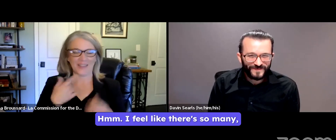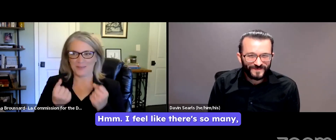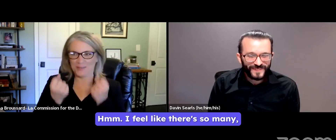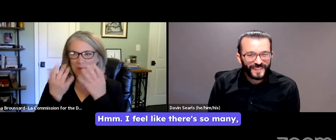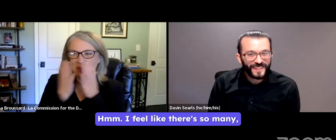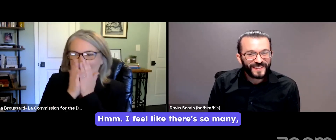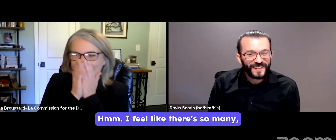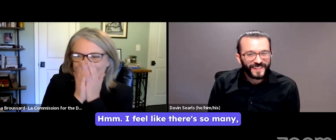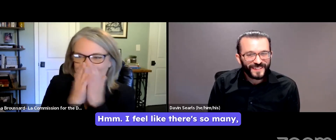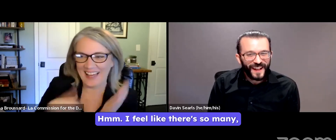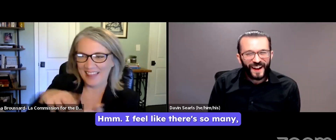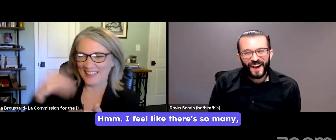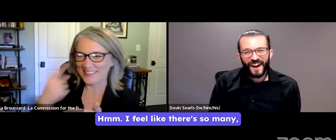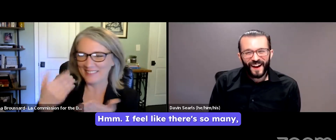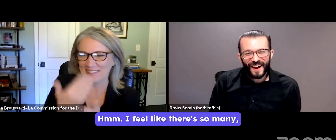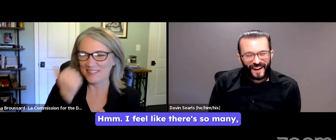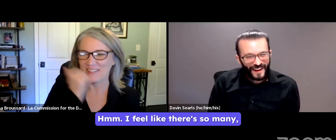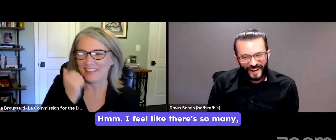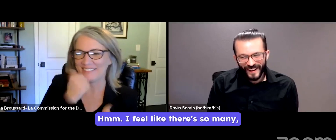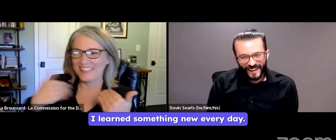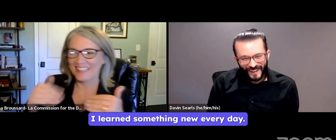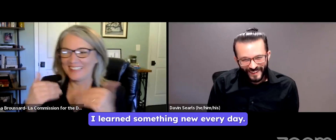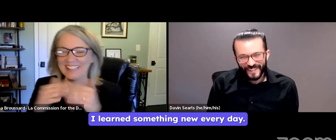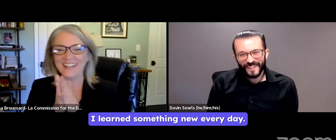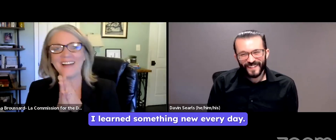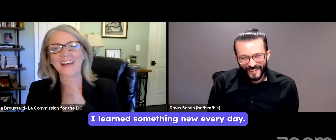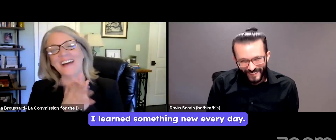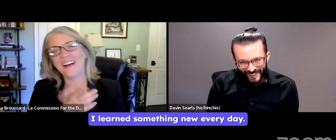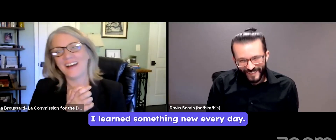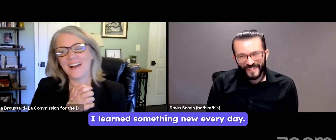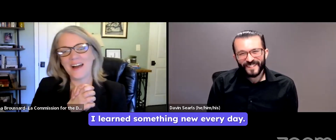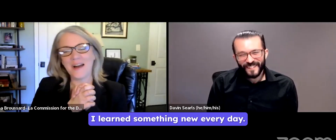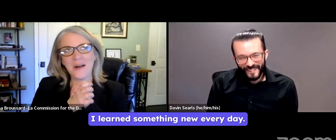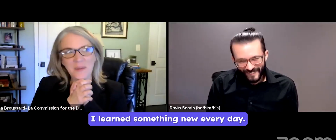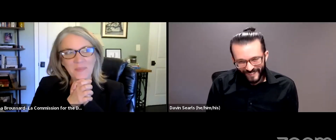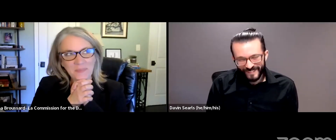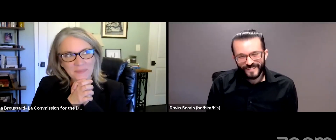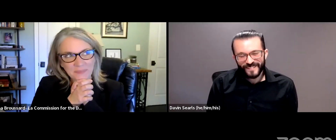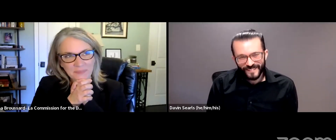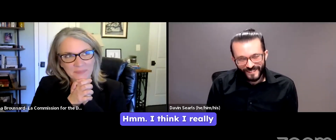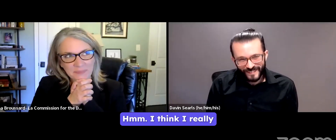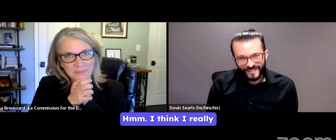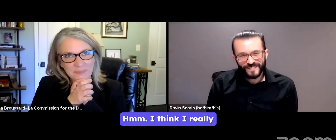Hmm. I feel like there's so many. I learn something new every day.